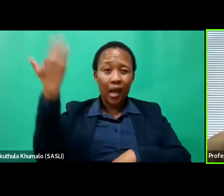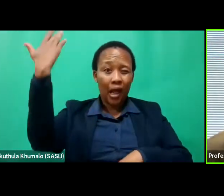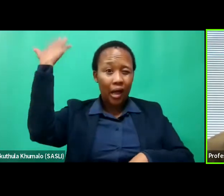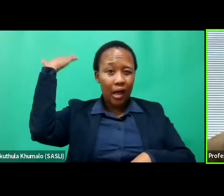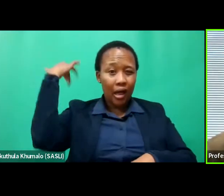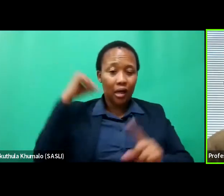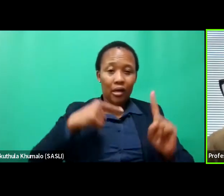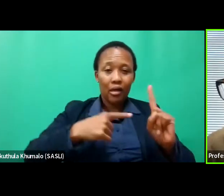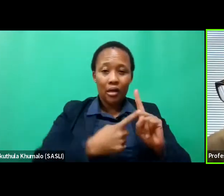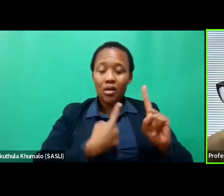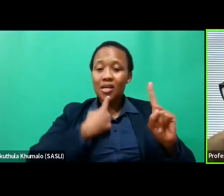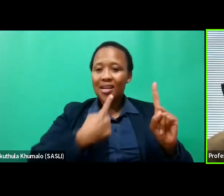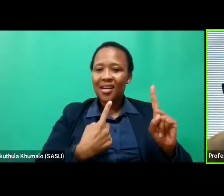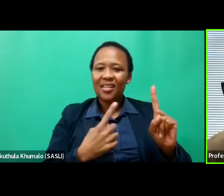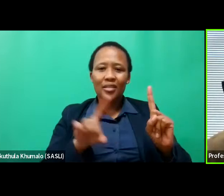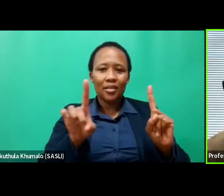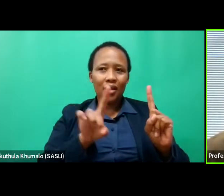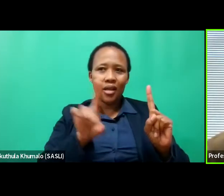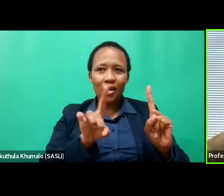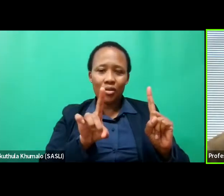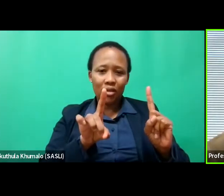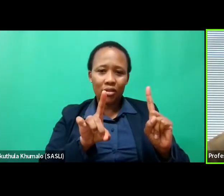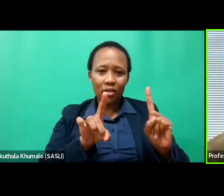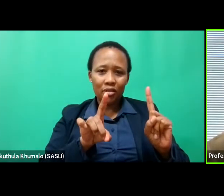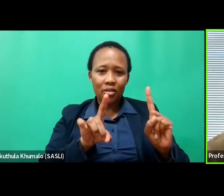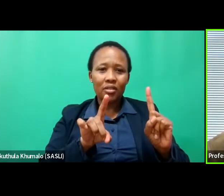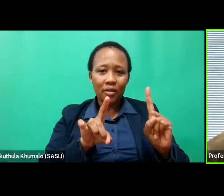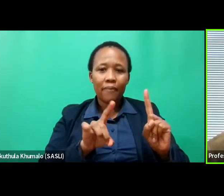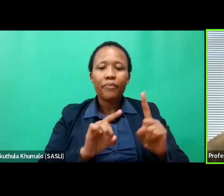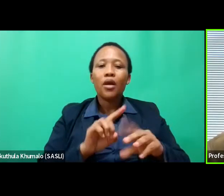He articulated an understanding about the exclusion of